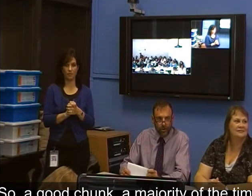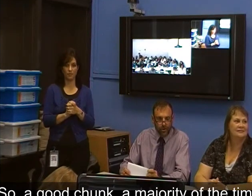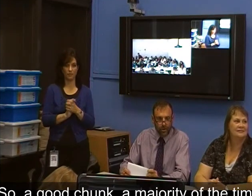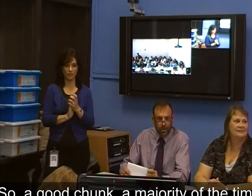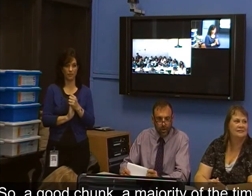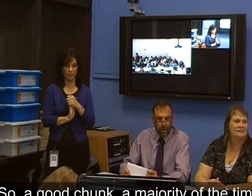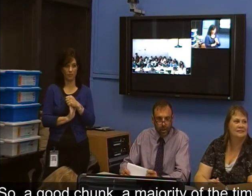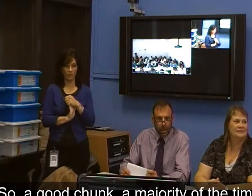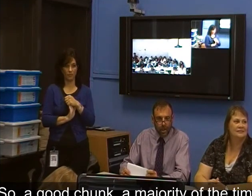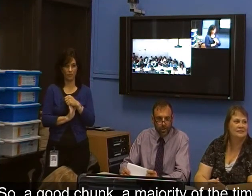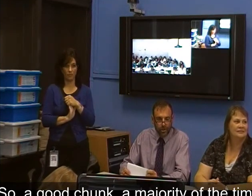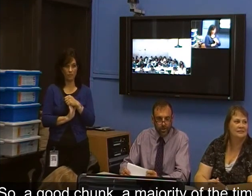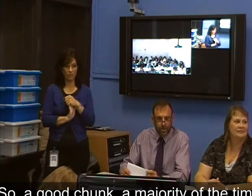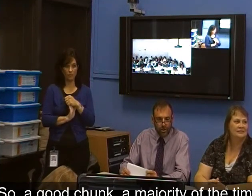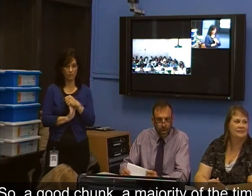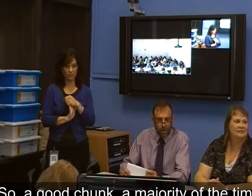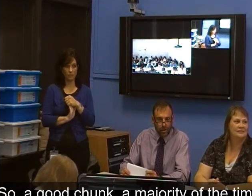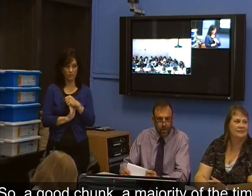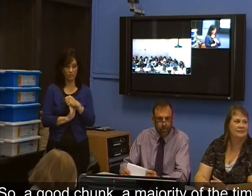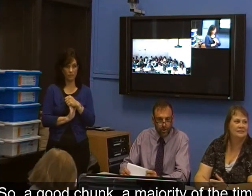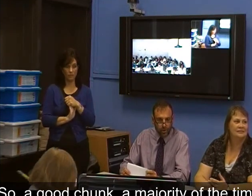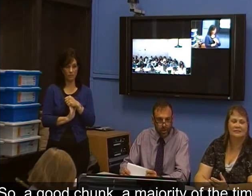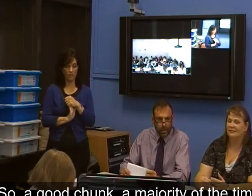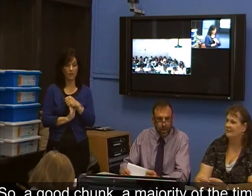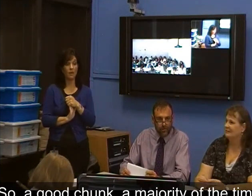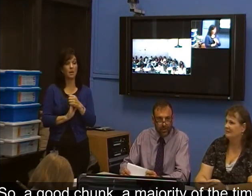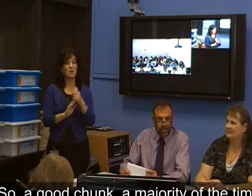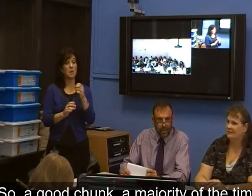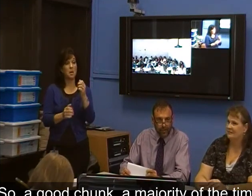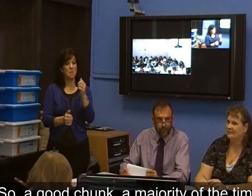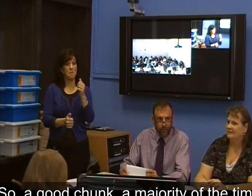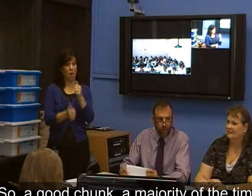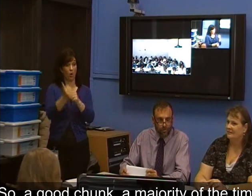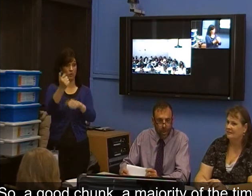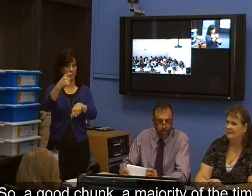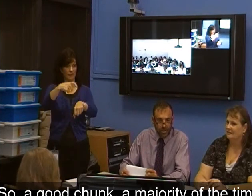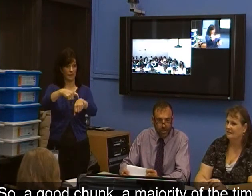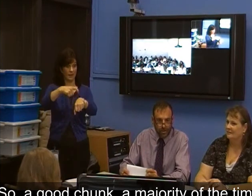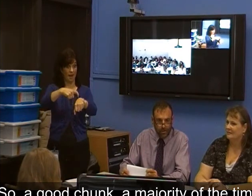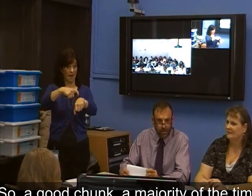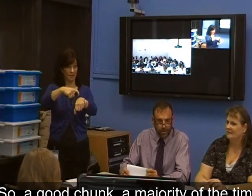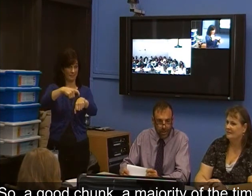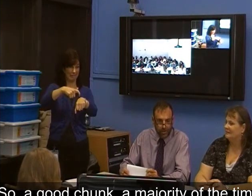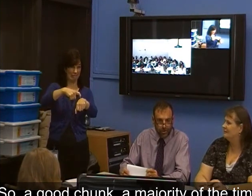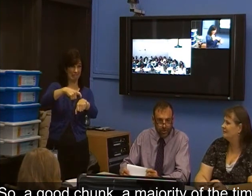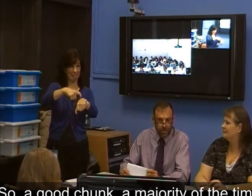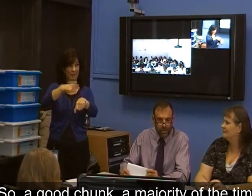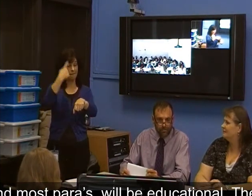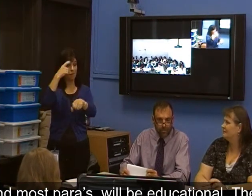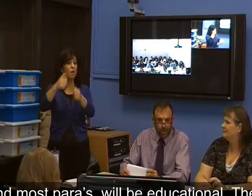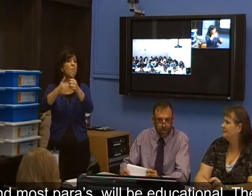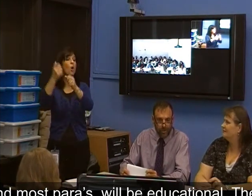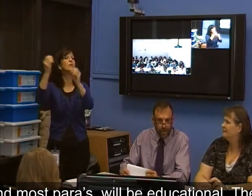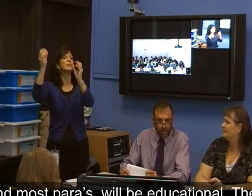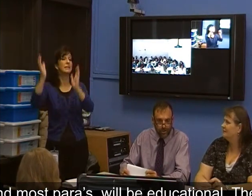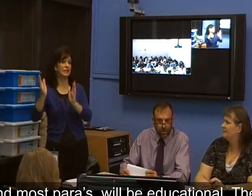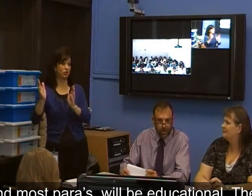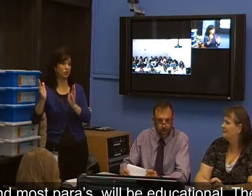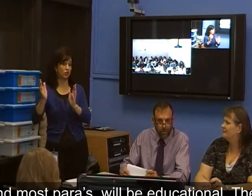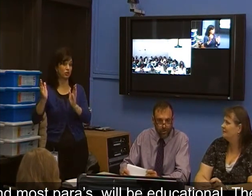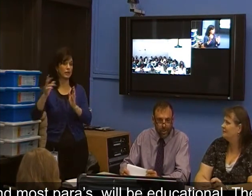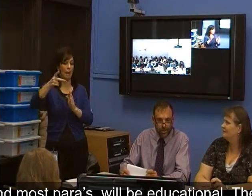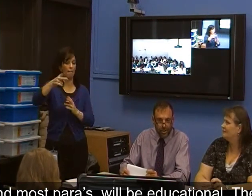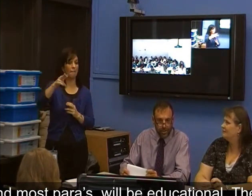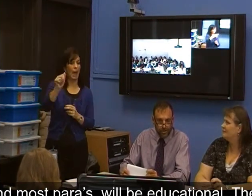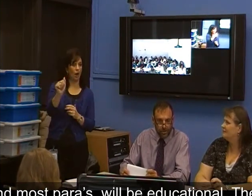So a good chunk, the majority of the time for most teachers and most paras